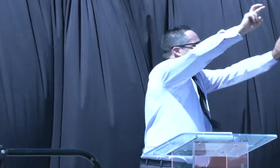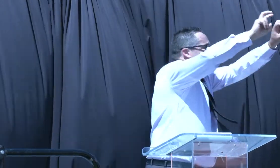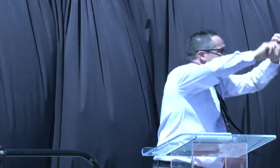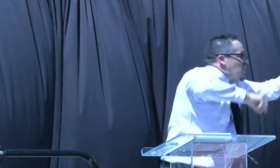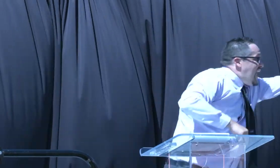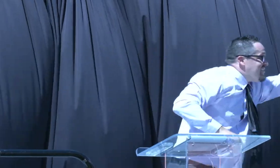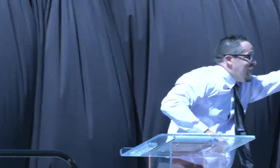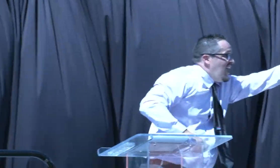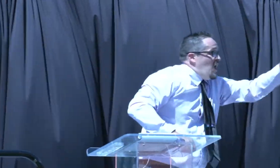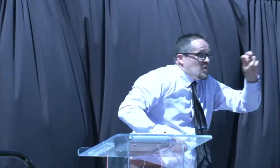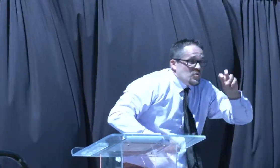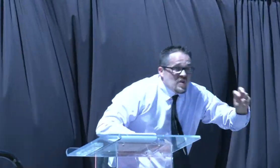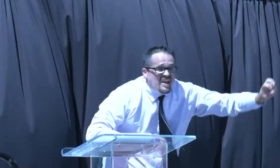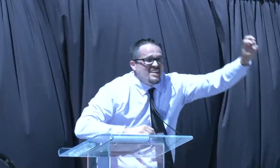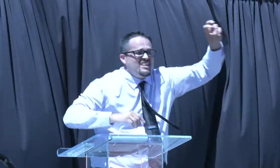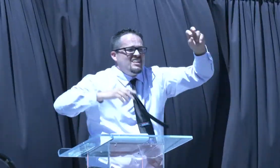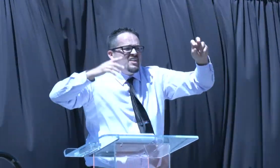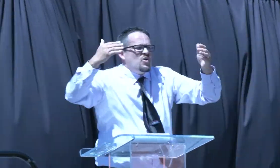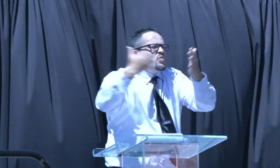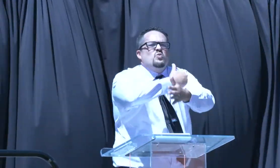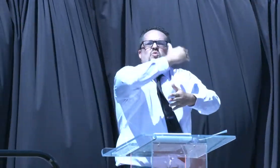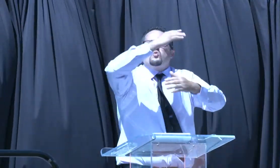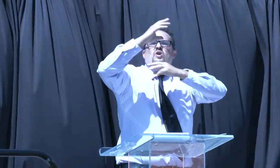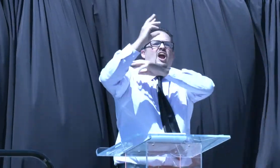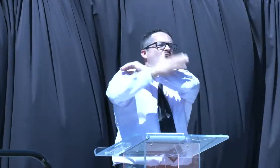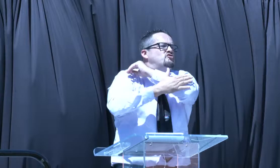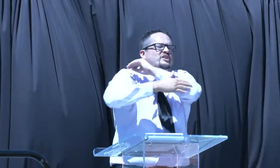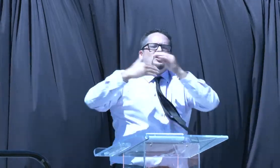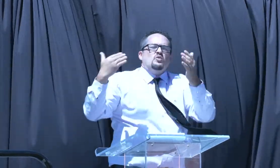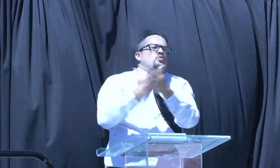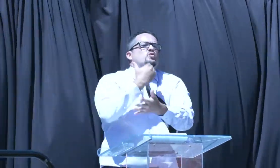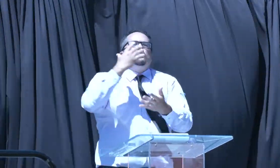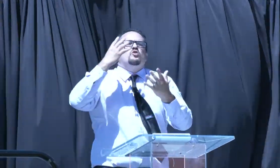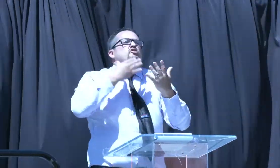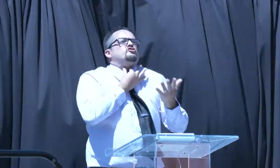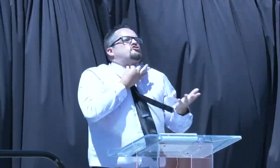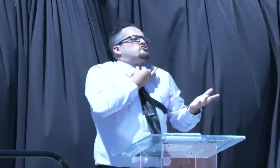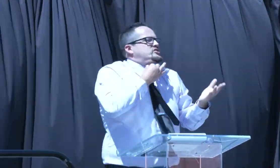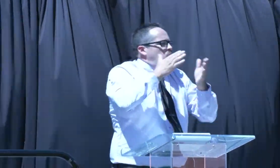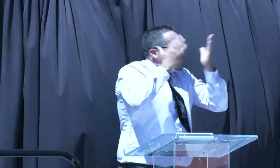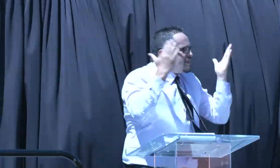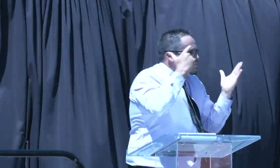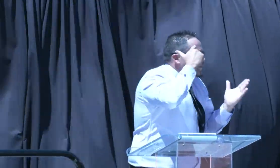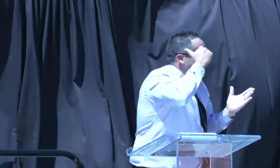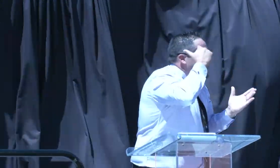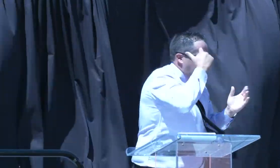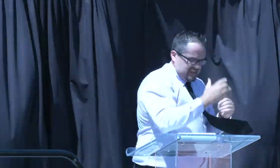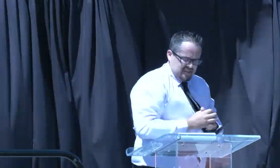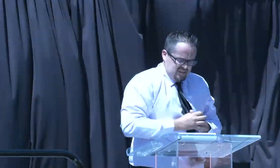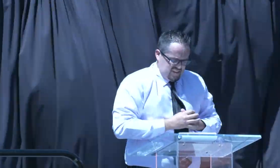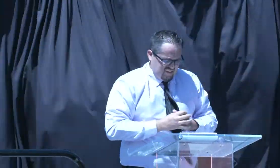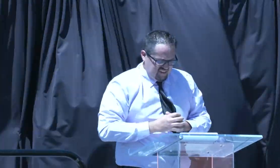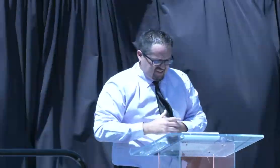Travel, and travel all over as you can. Visit new countries and